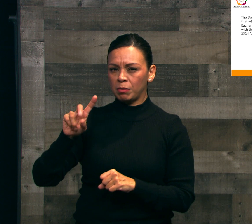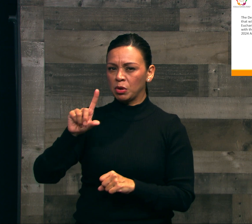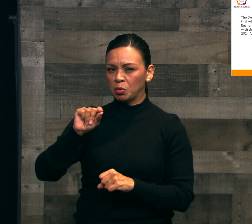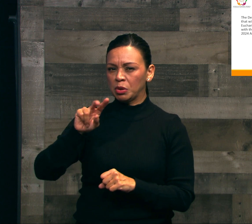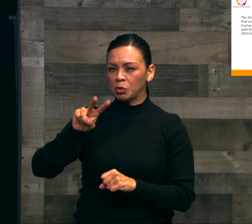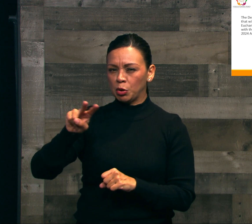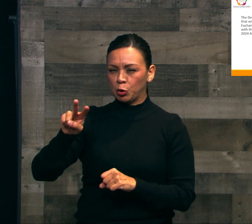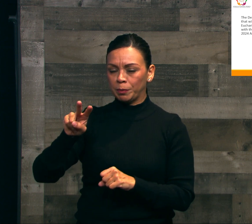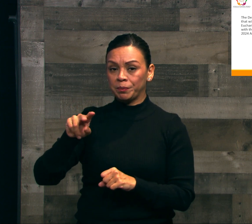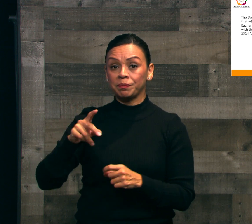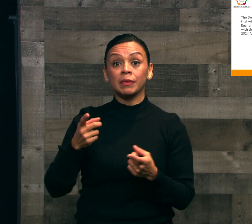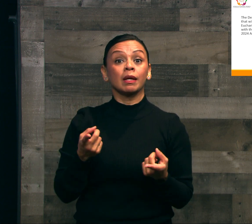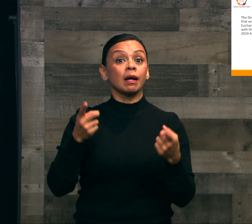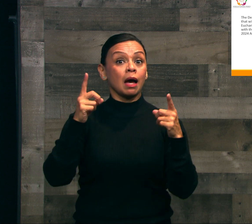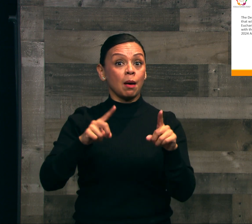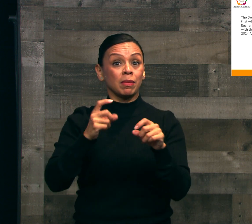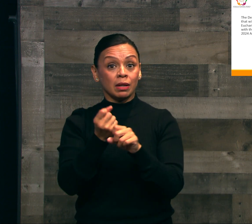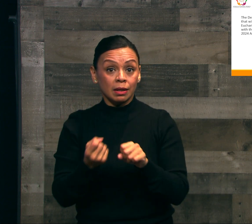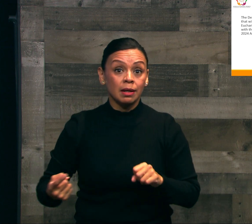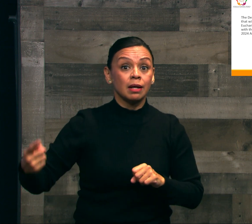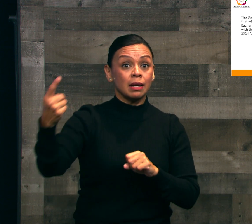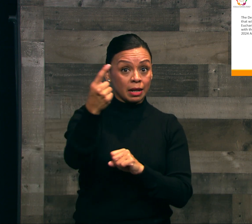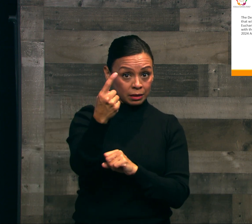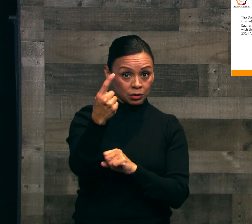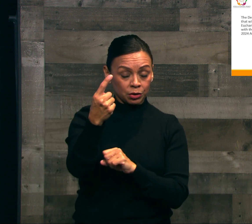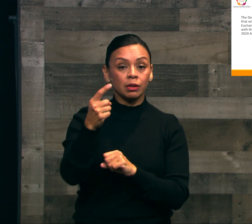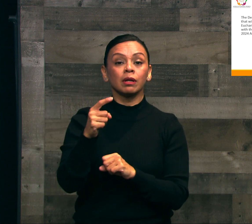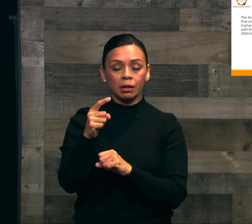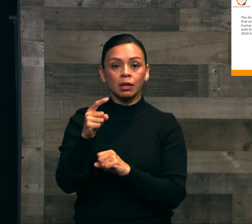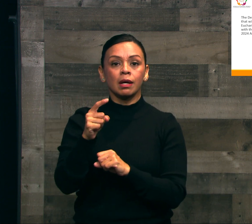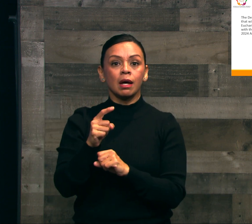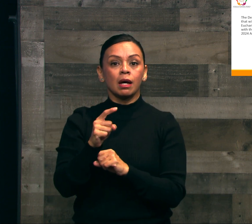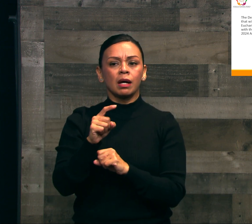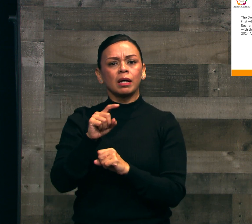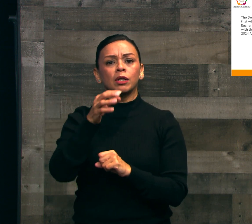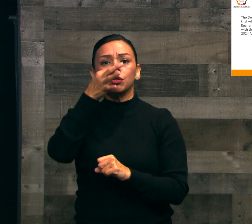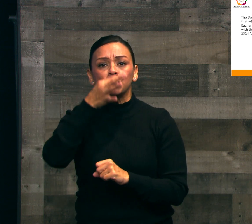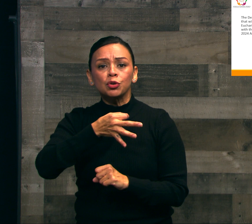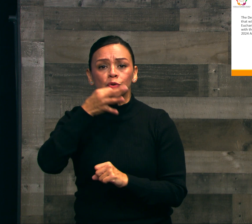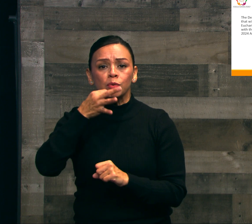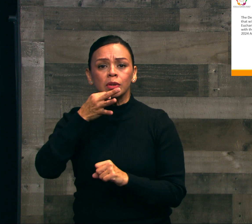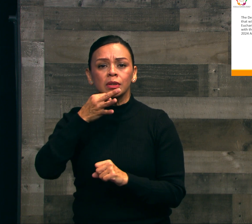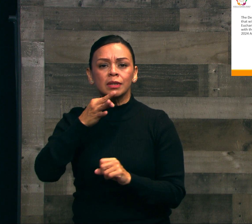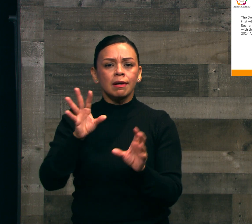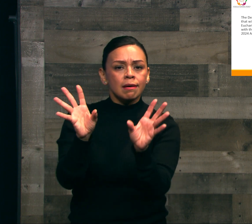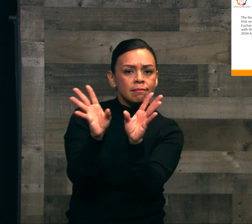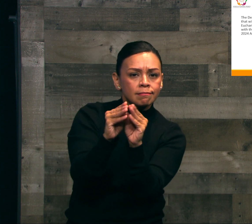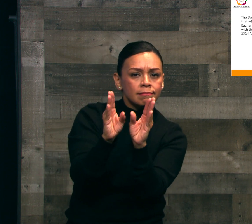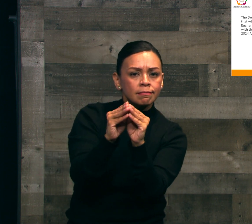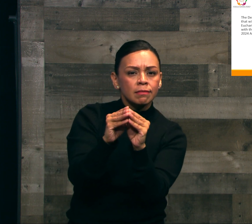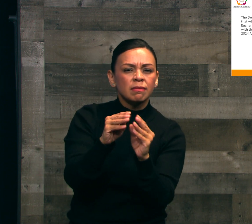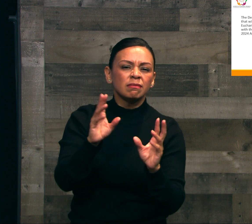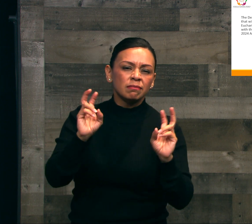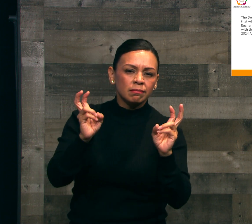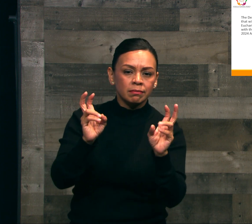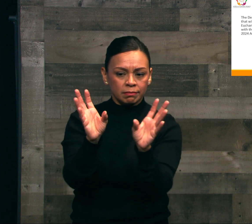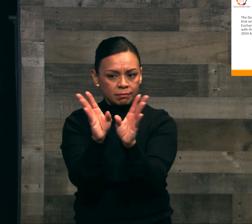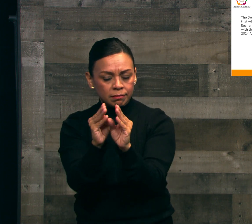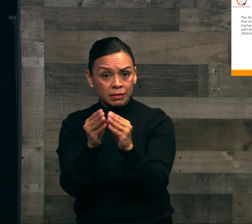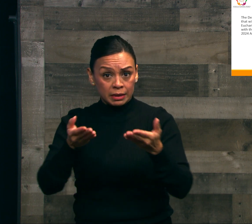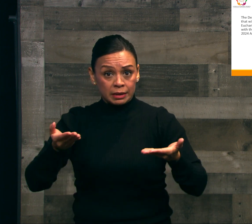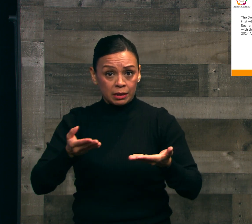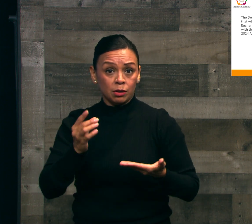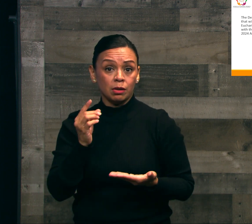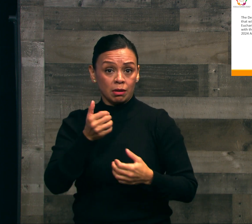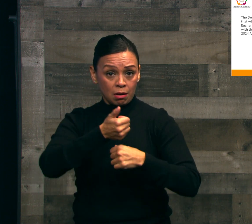then next year, there will be a Eucharistic Congress in the